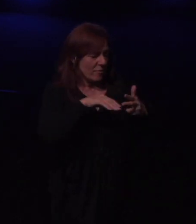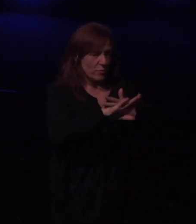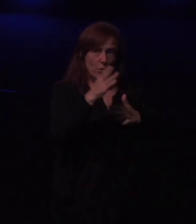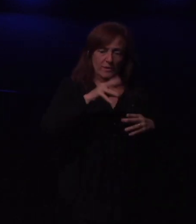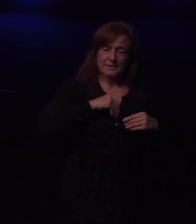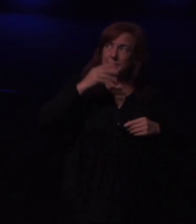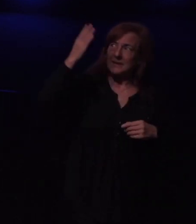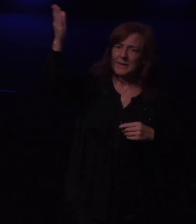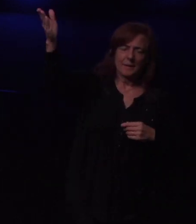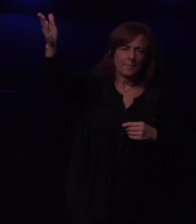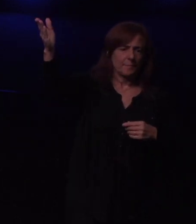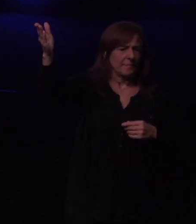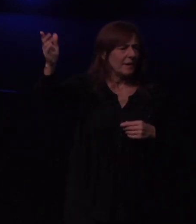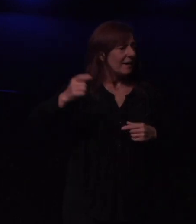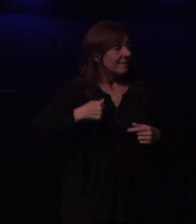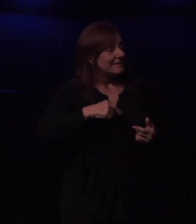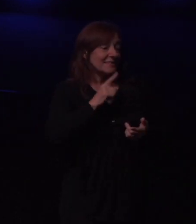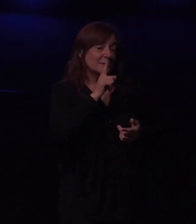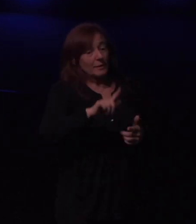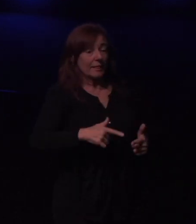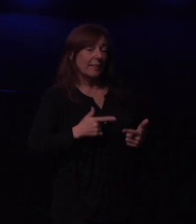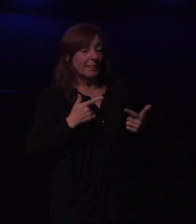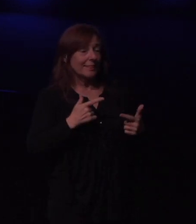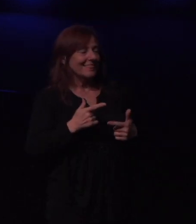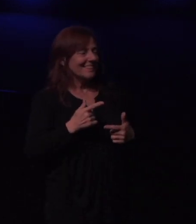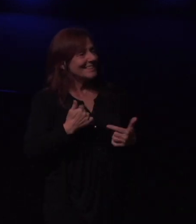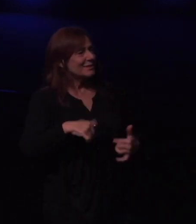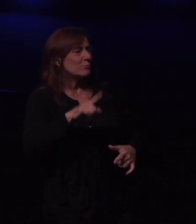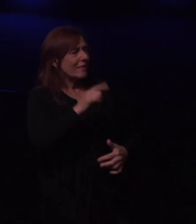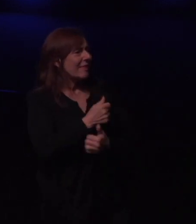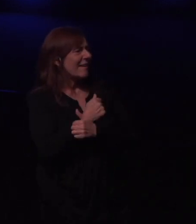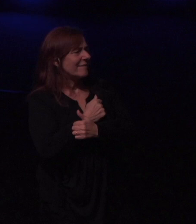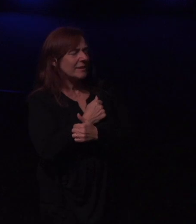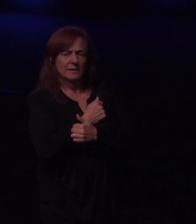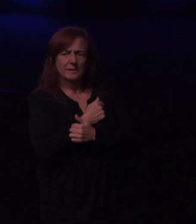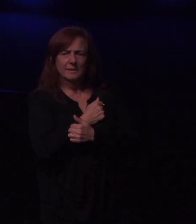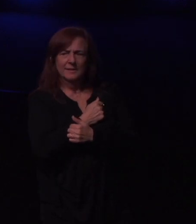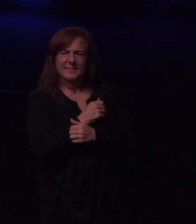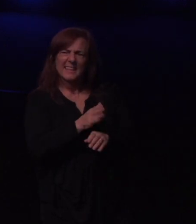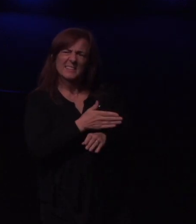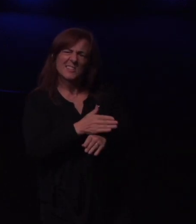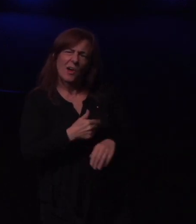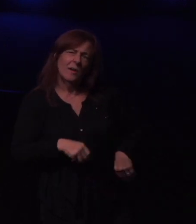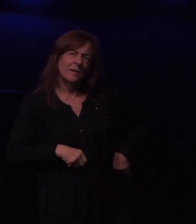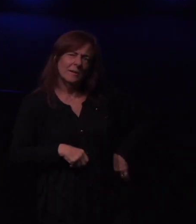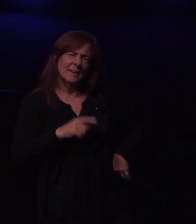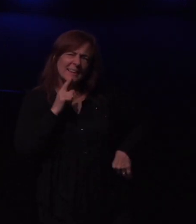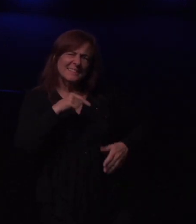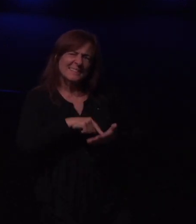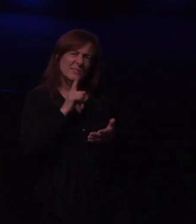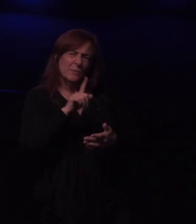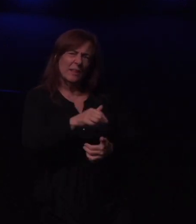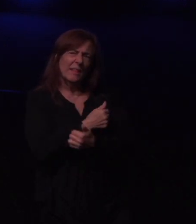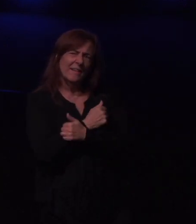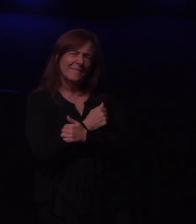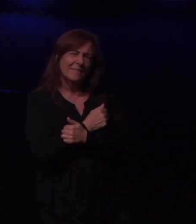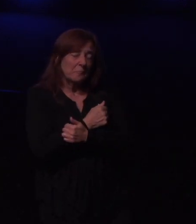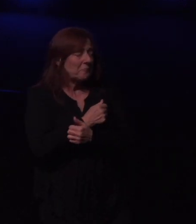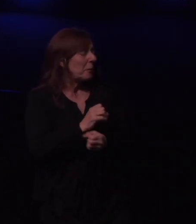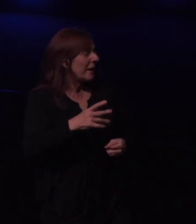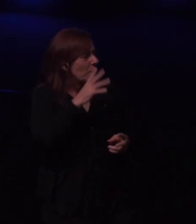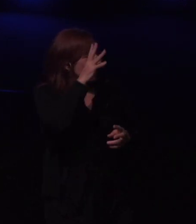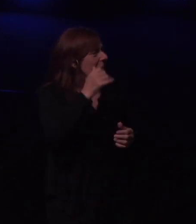real love. Where are my students at? This is real love. This is real love. Can we make that our closing song? Let's just do that. Let's do that.